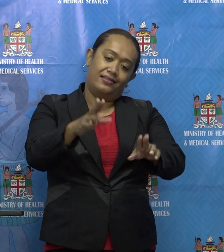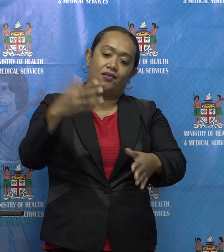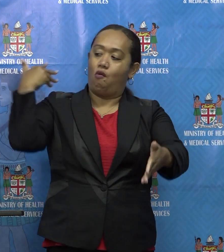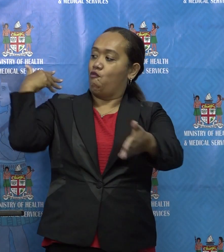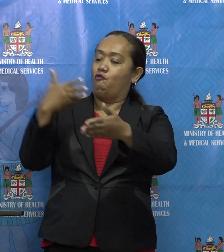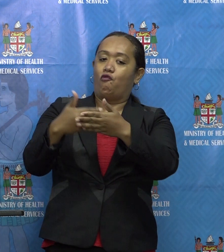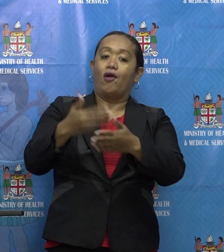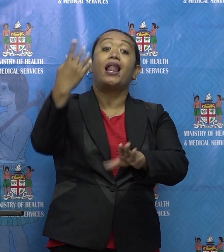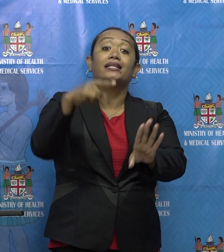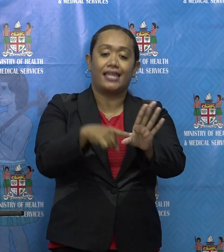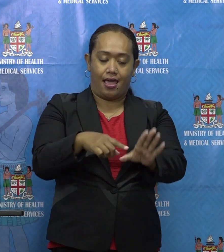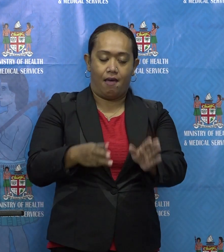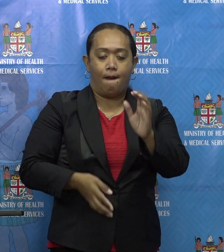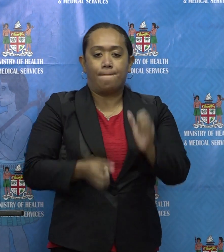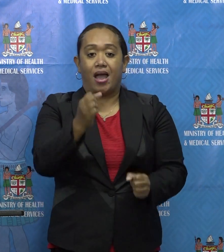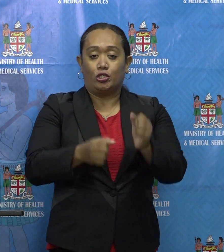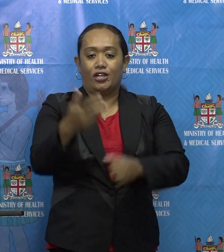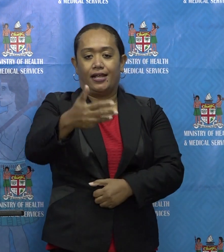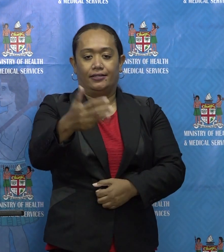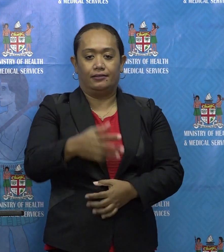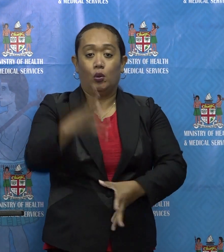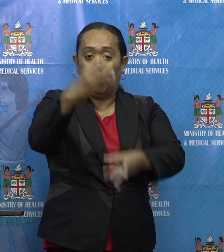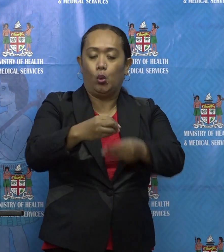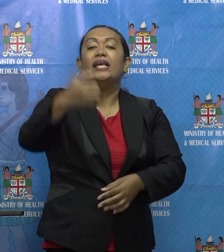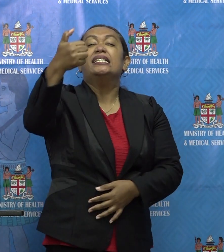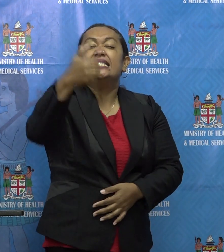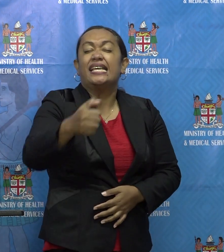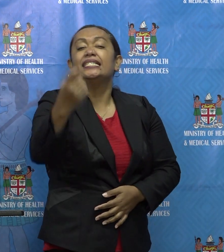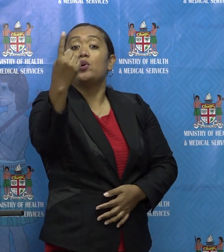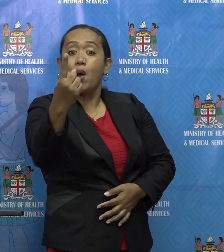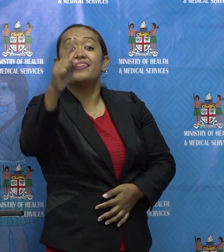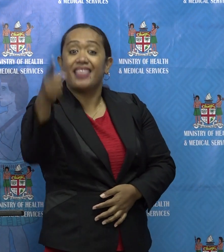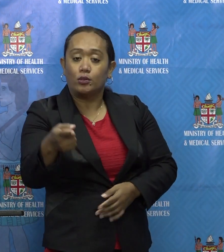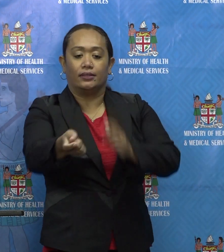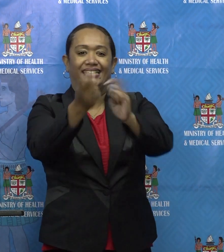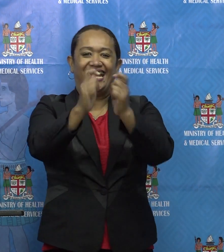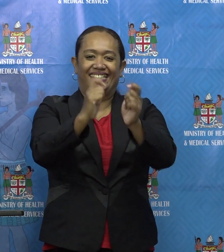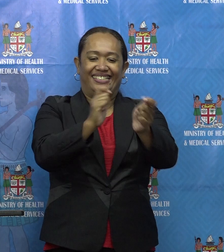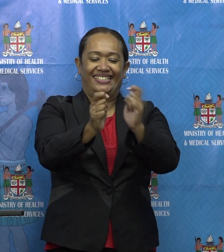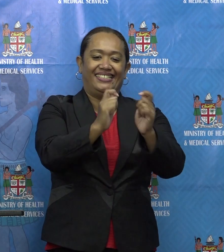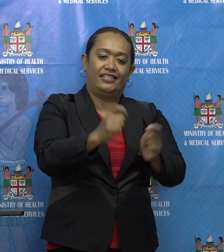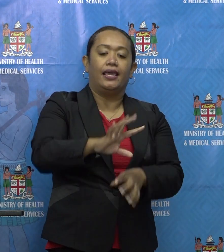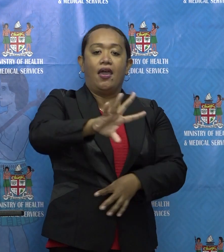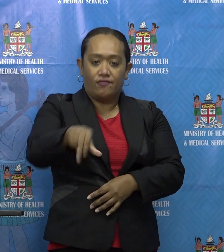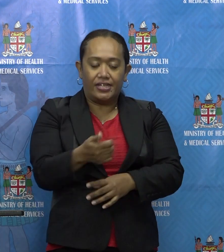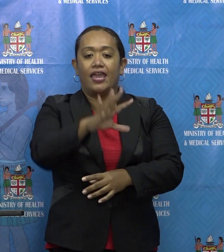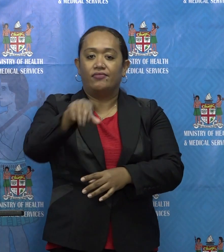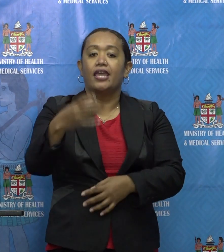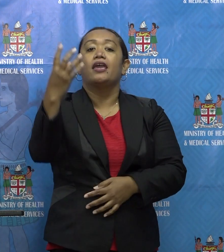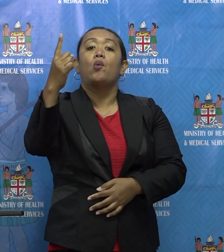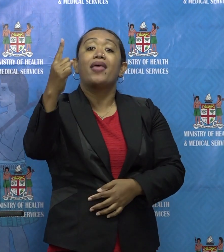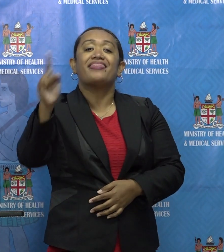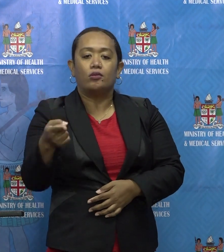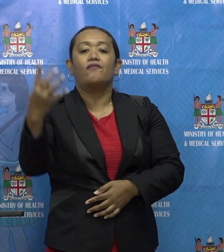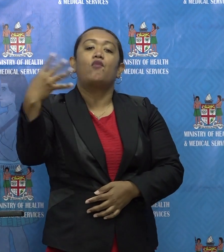the 19th. There have been a total of 61,403 COVID tests, with a daily average of 1,484